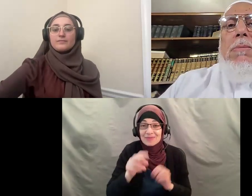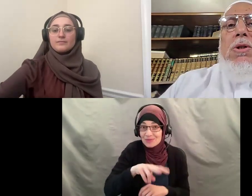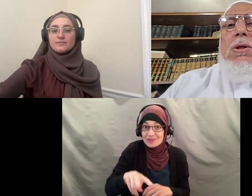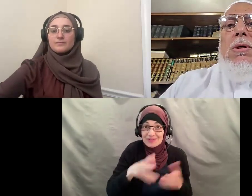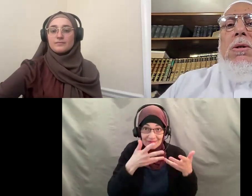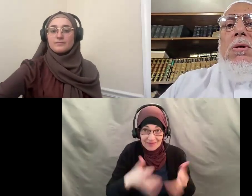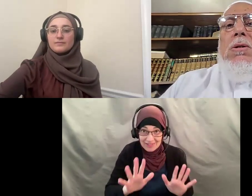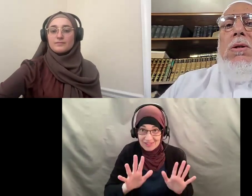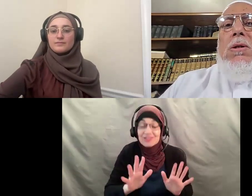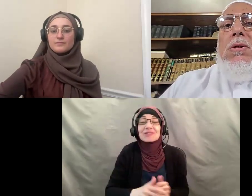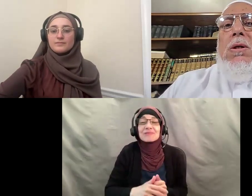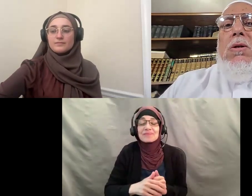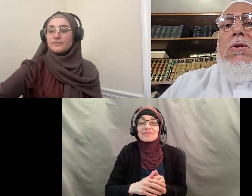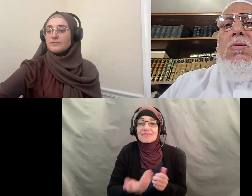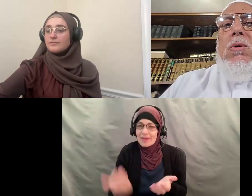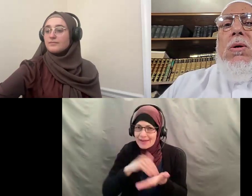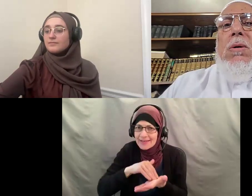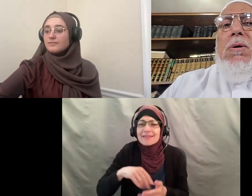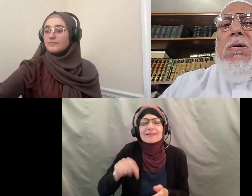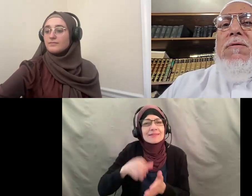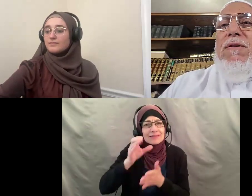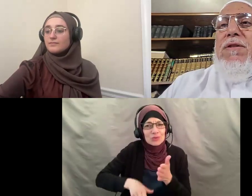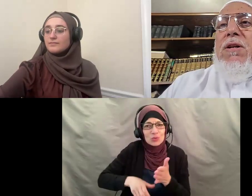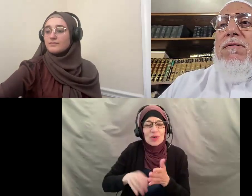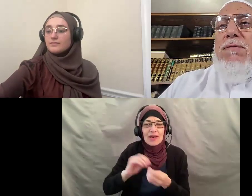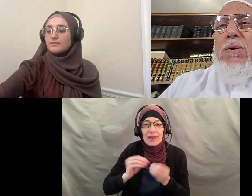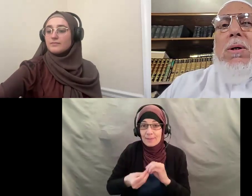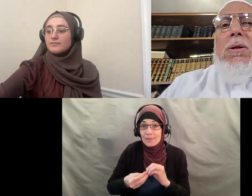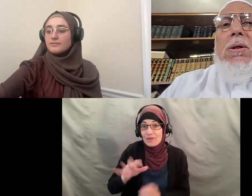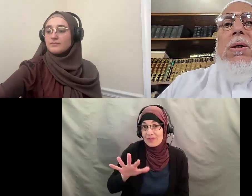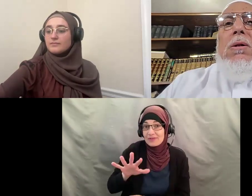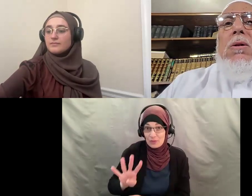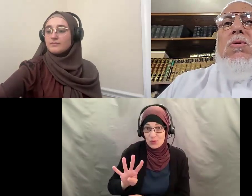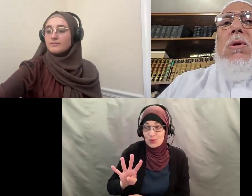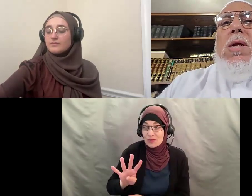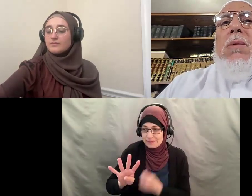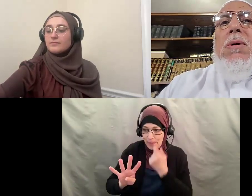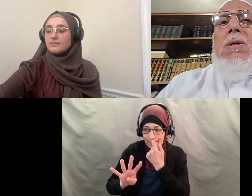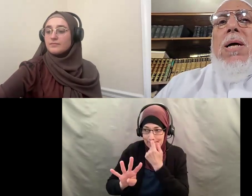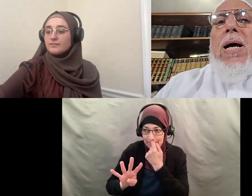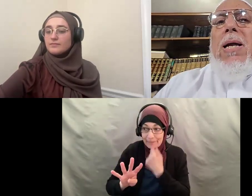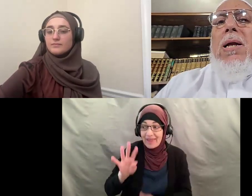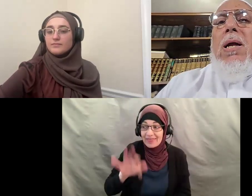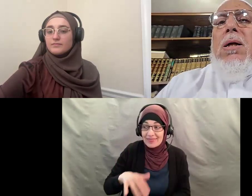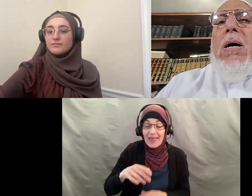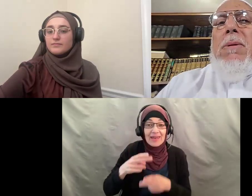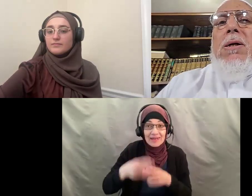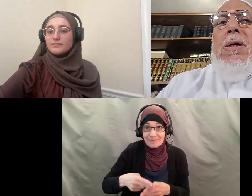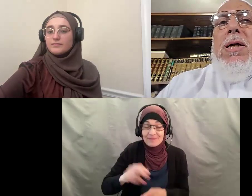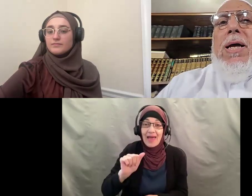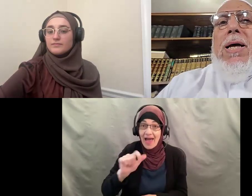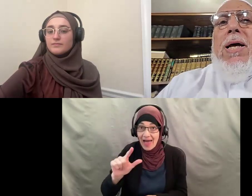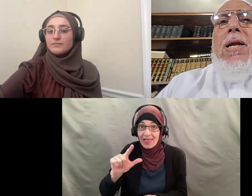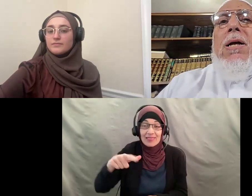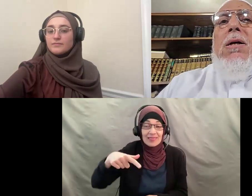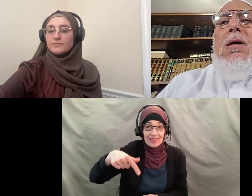Again, as I mentioned, this is in Surah number 54. The Surah name is Al-Qamar,